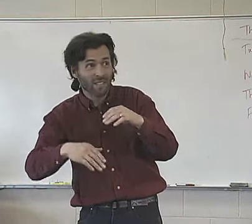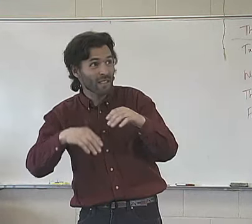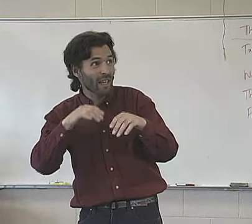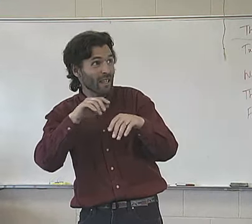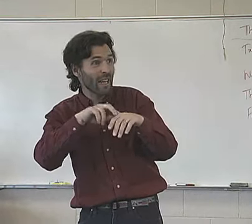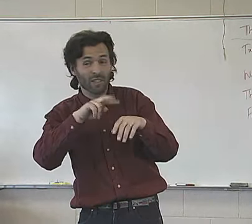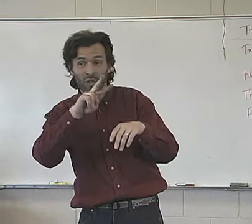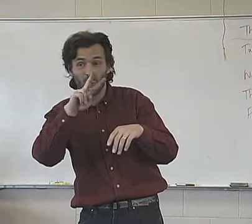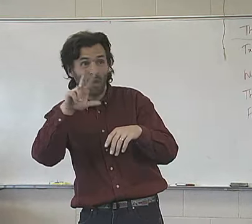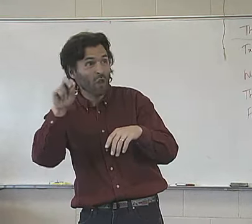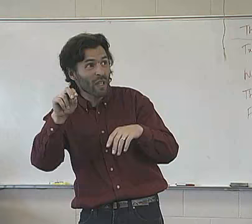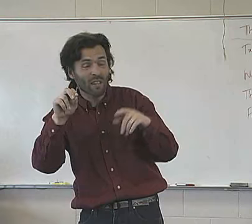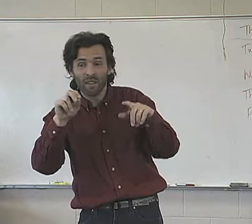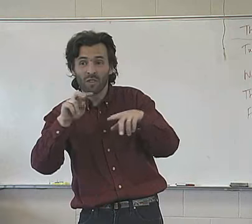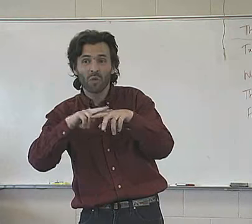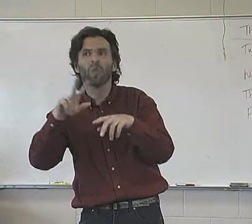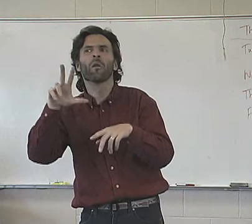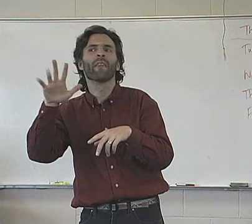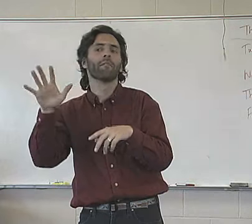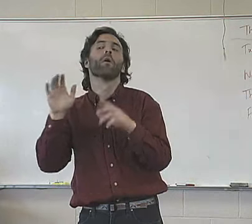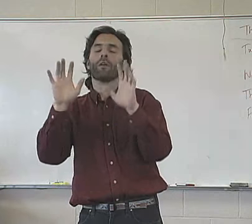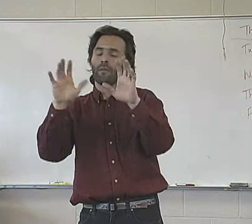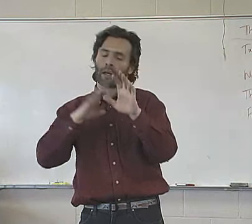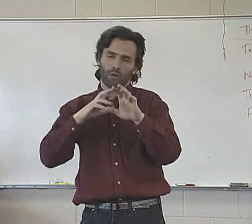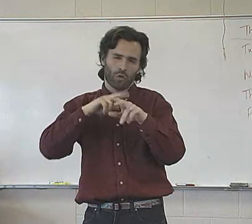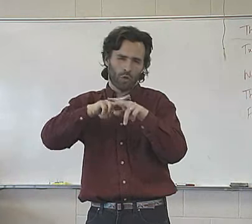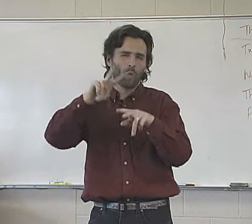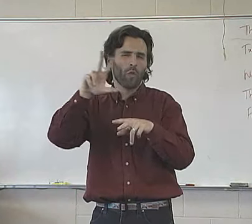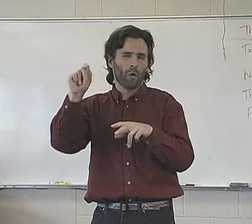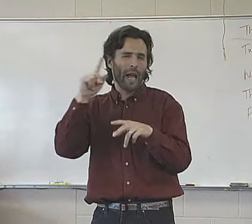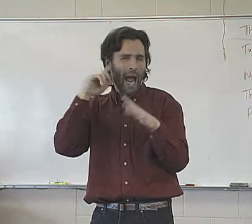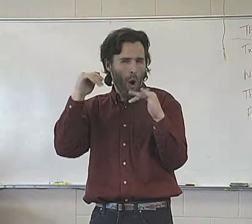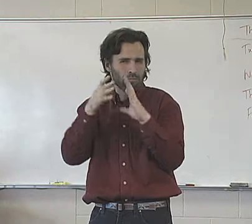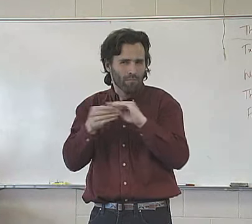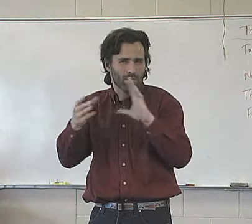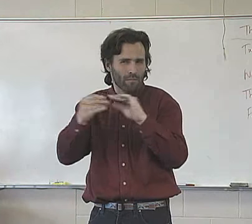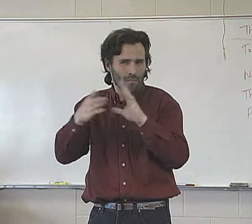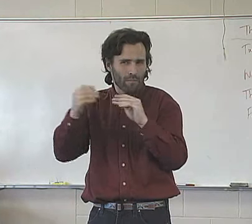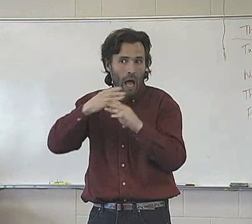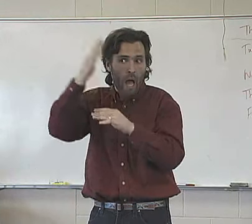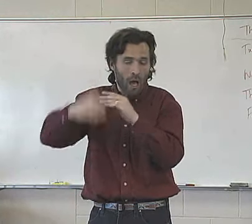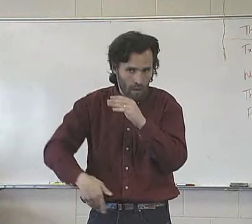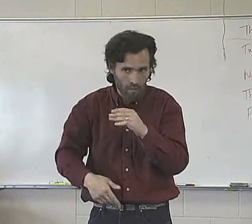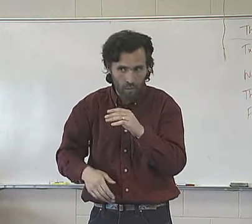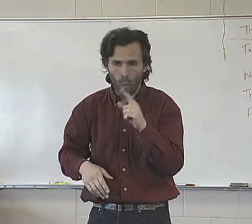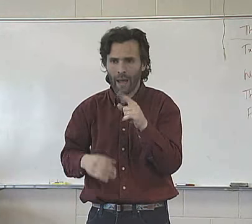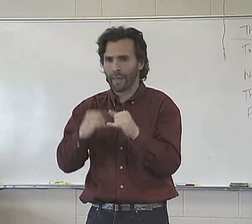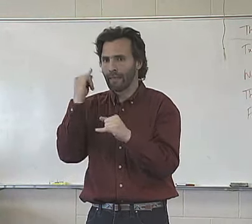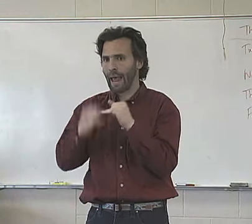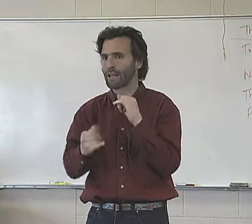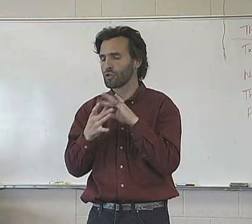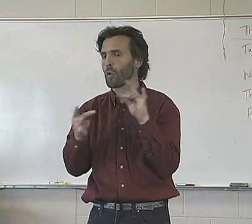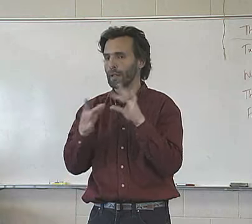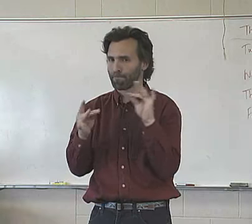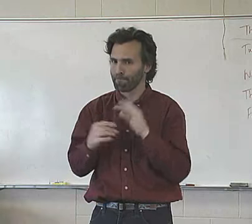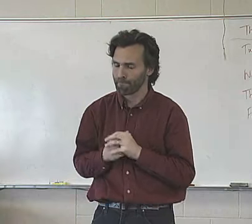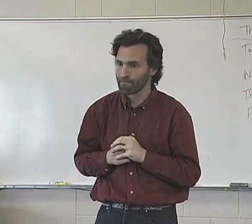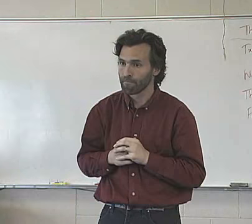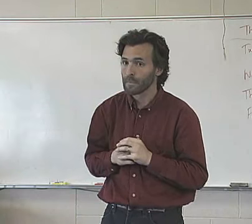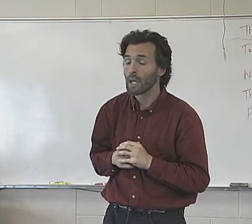used to be 35. Okay, so hopefully I'll get it in just as the bell rings. I'll tell you one last story, which is a classic